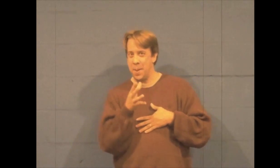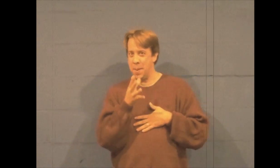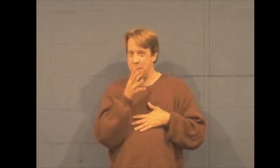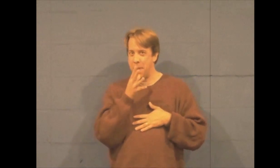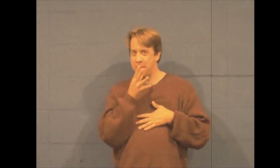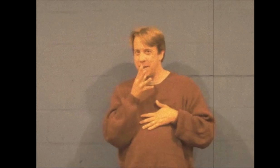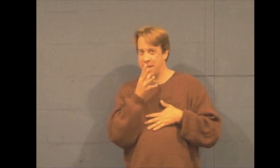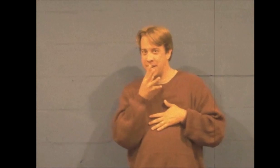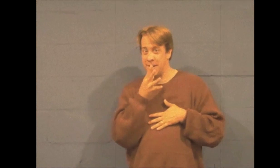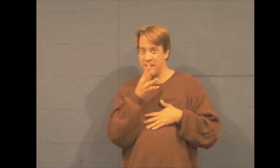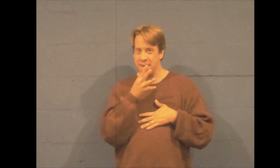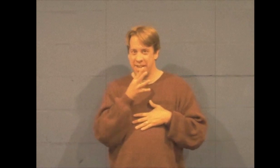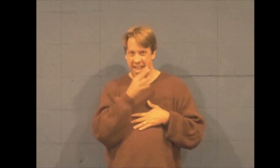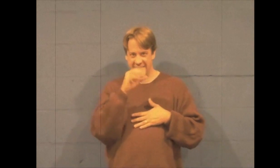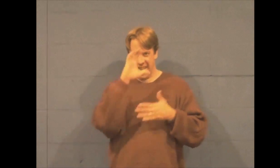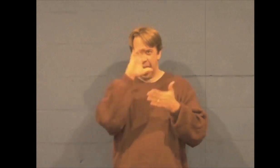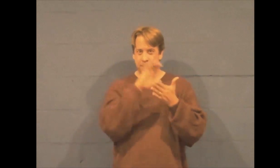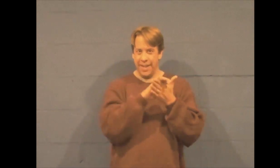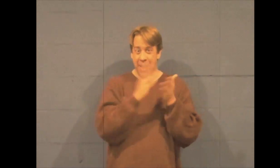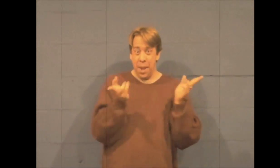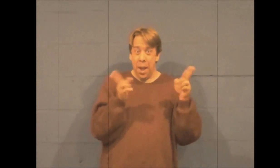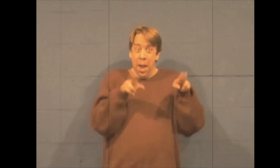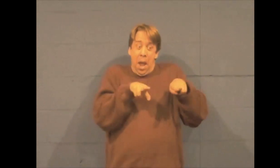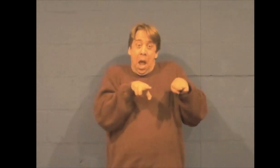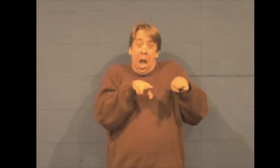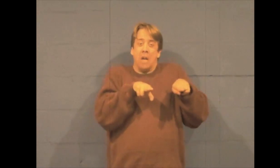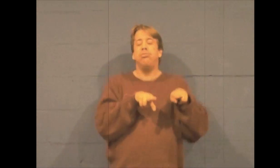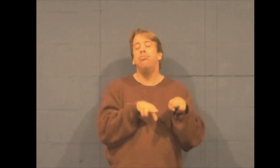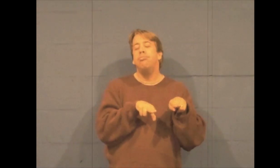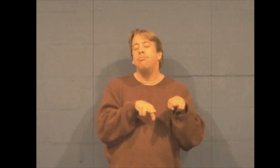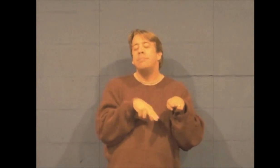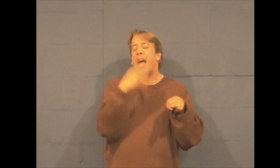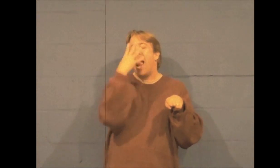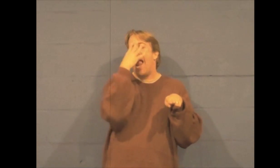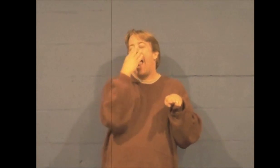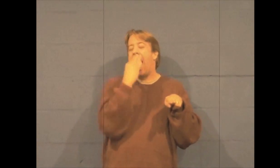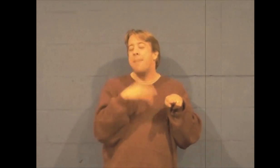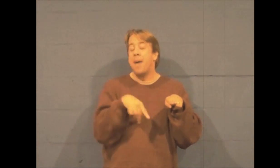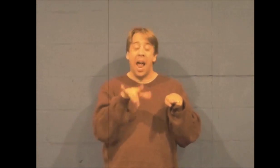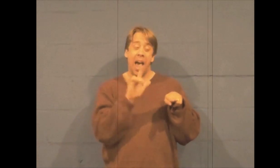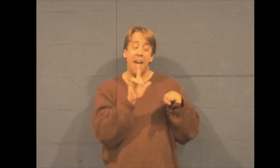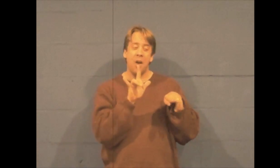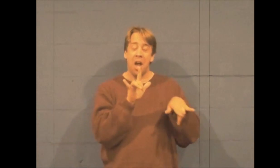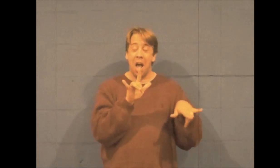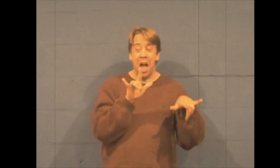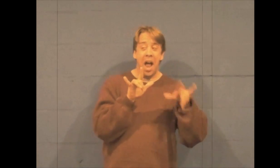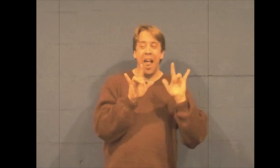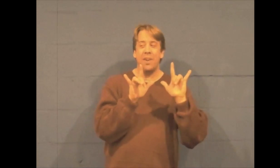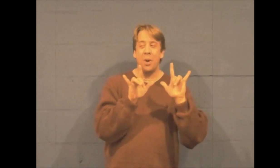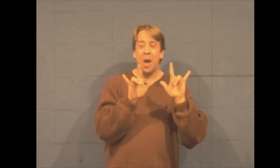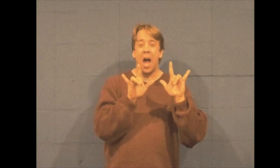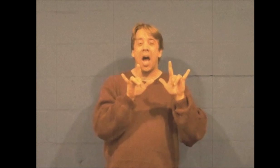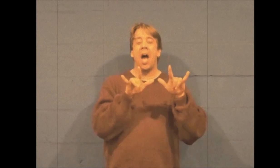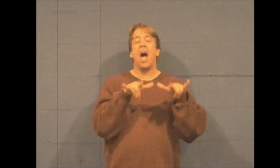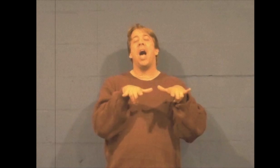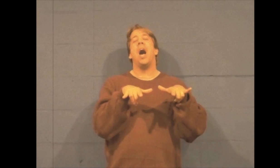in the bedroom next to them was the wife and husband. I love you, honey. I love